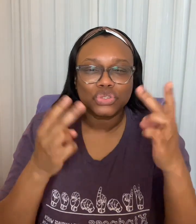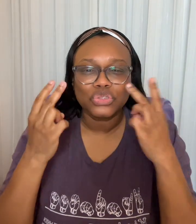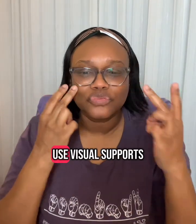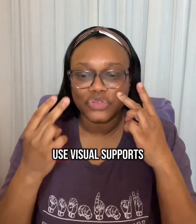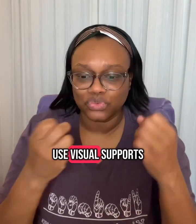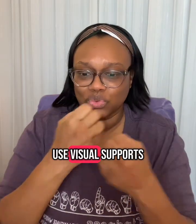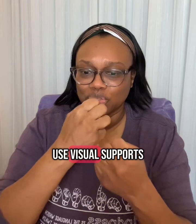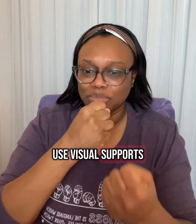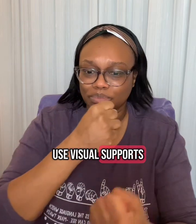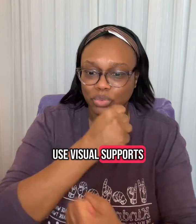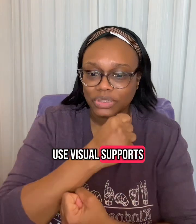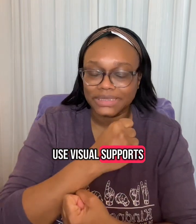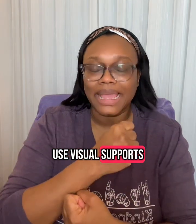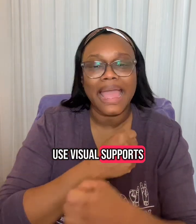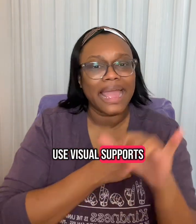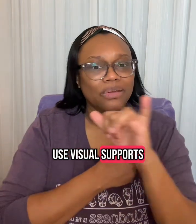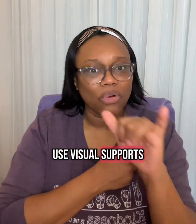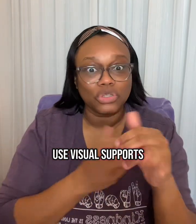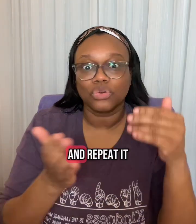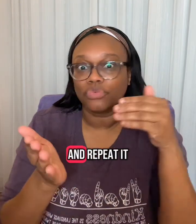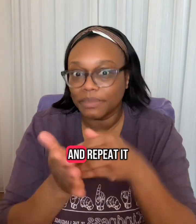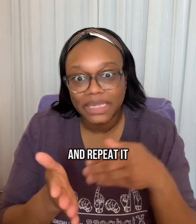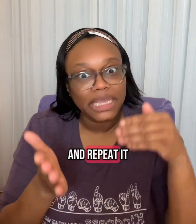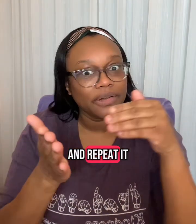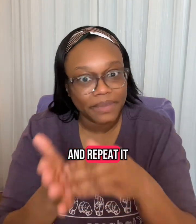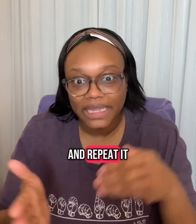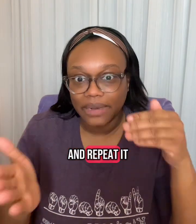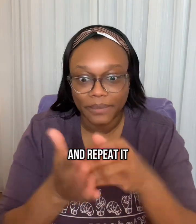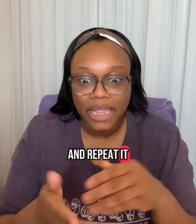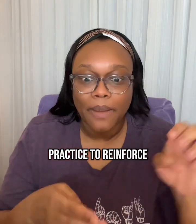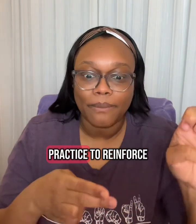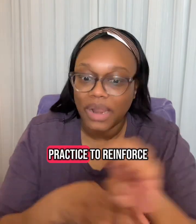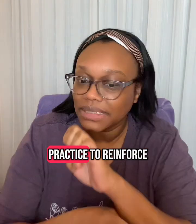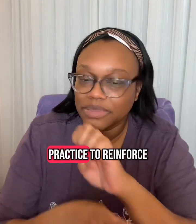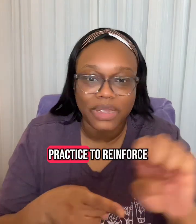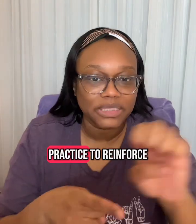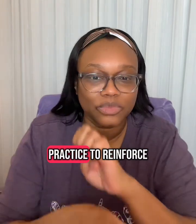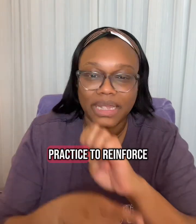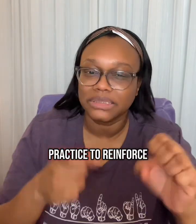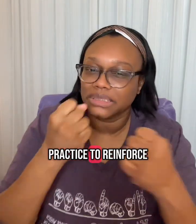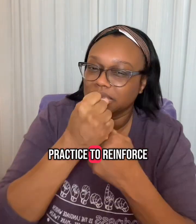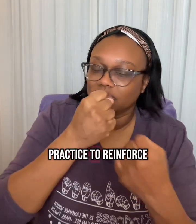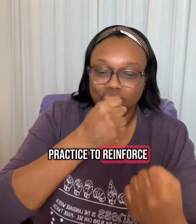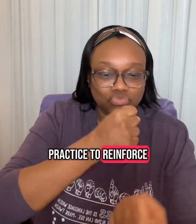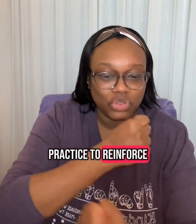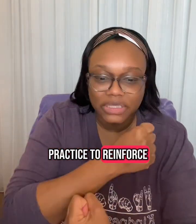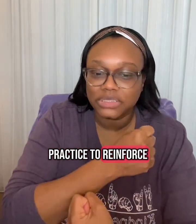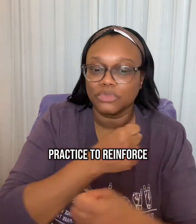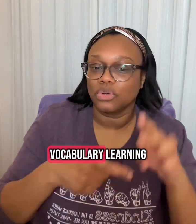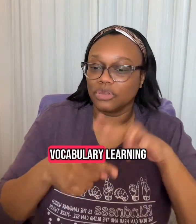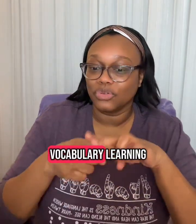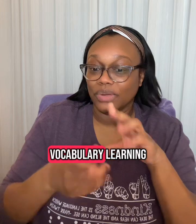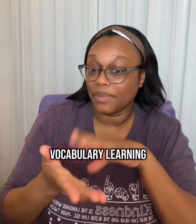Use visual supports and repeated practice to reinforce vocabulary